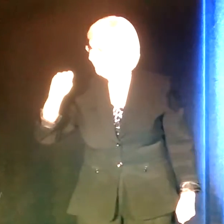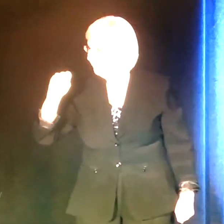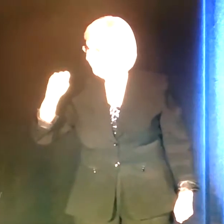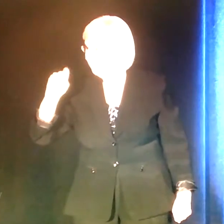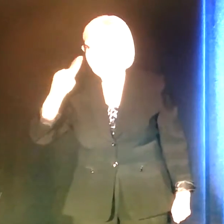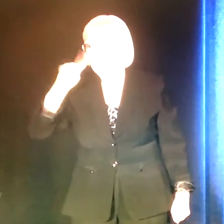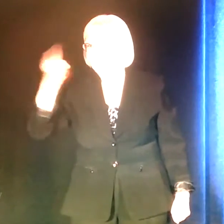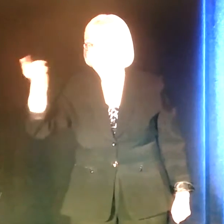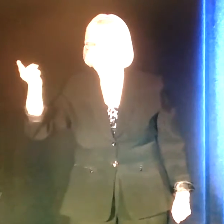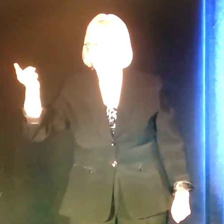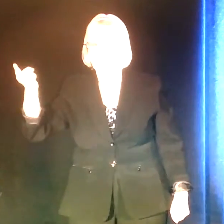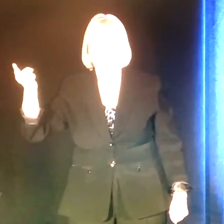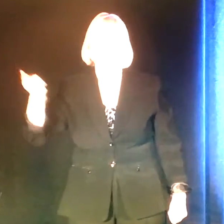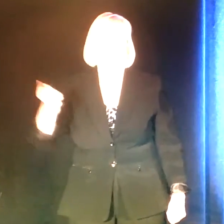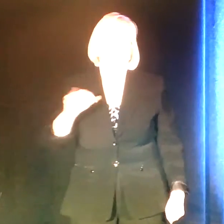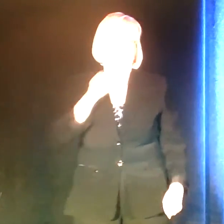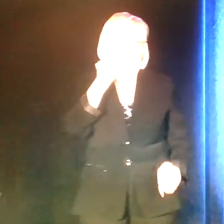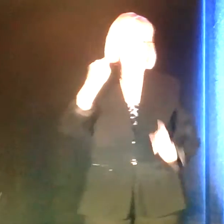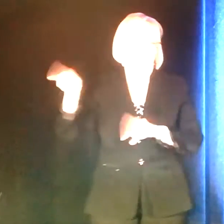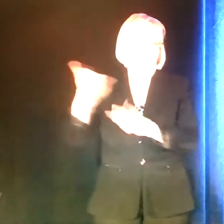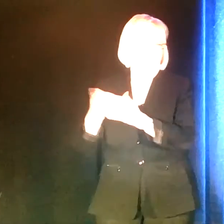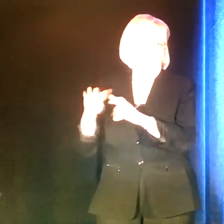Like, do you like baseball Spurs?